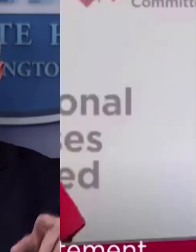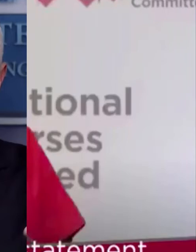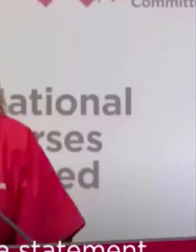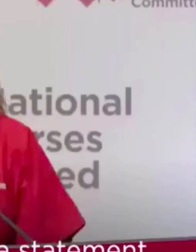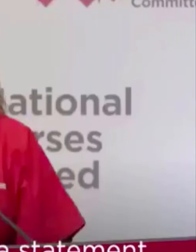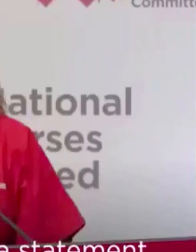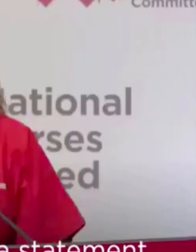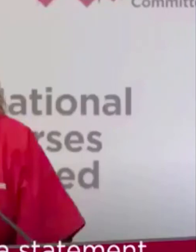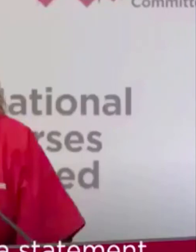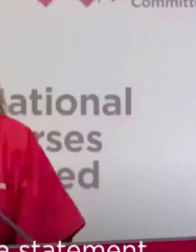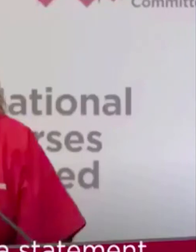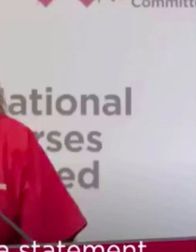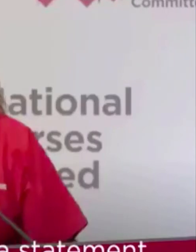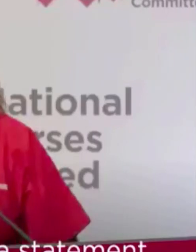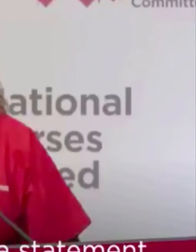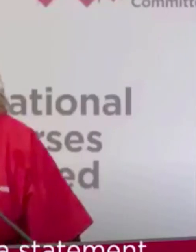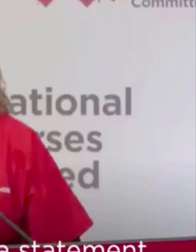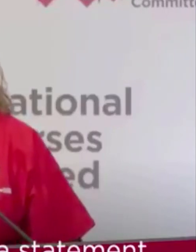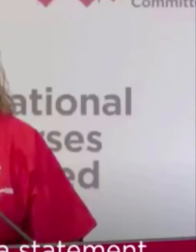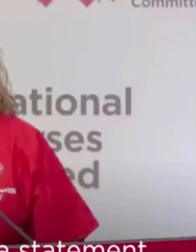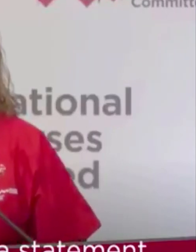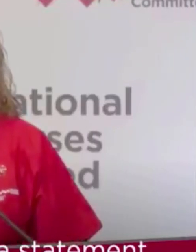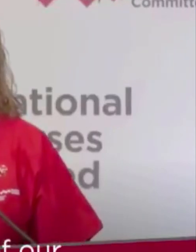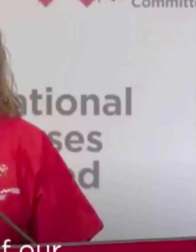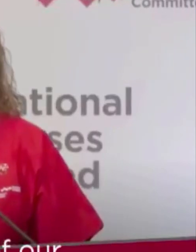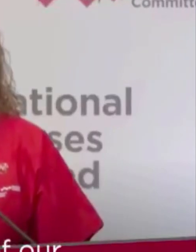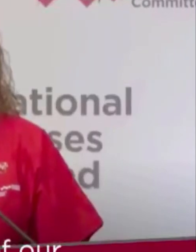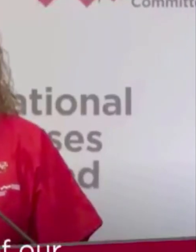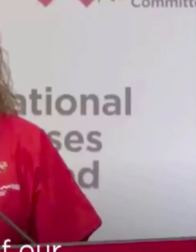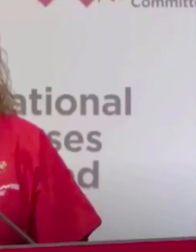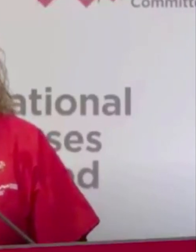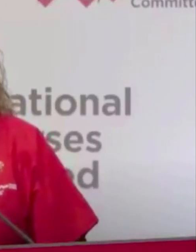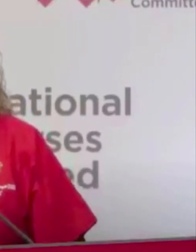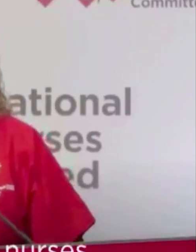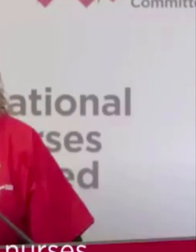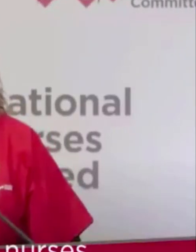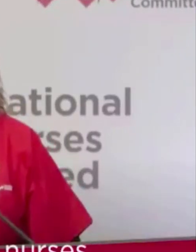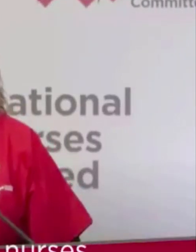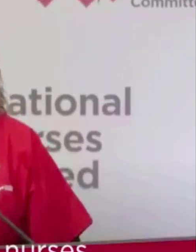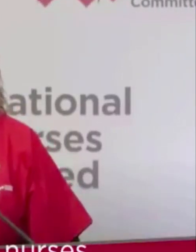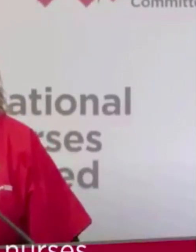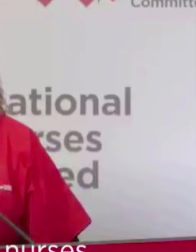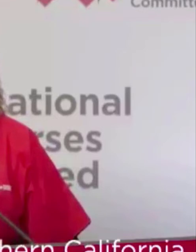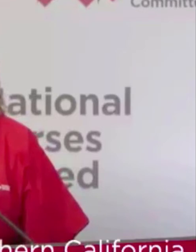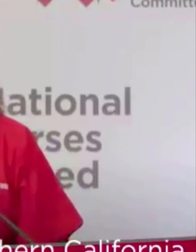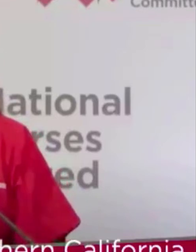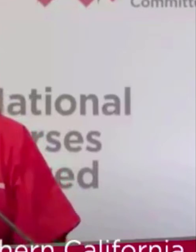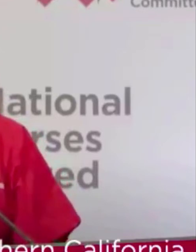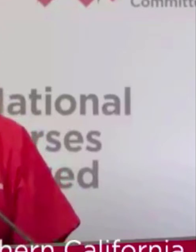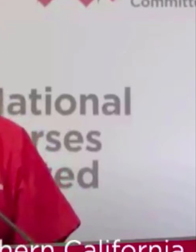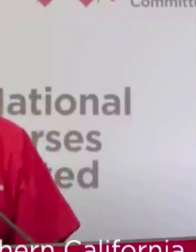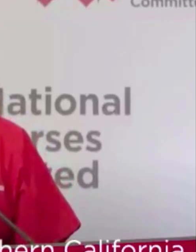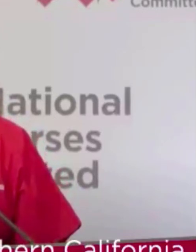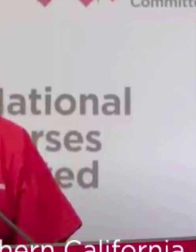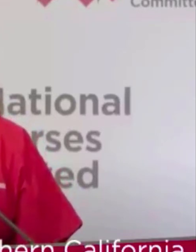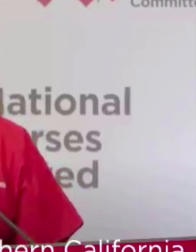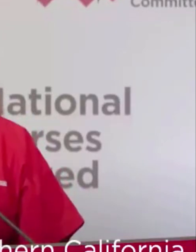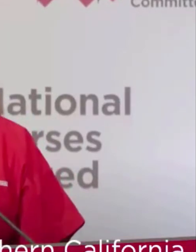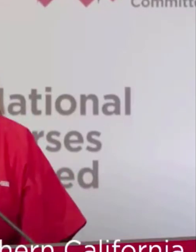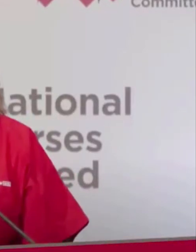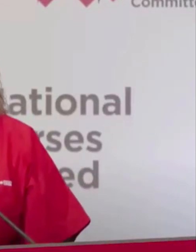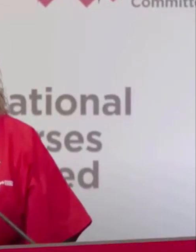monitoring the cost very carefully. I'm going to read a statement from one of our quarantine nurses who works at a